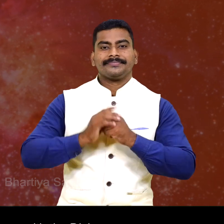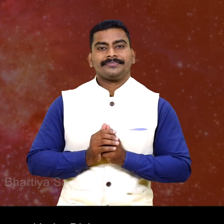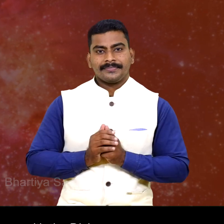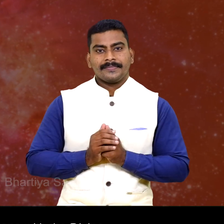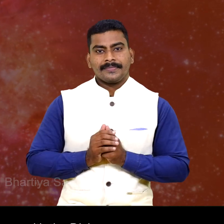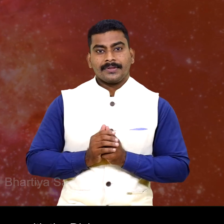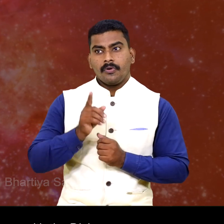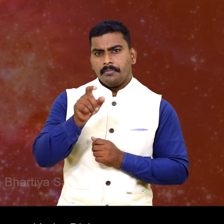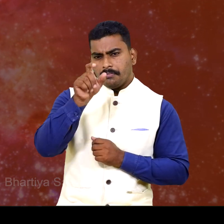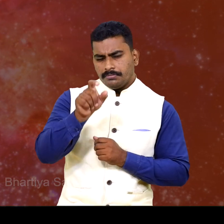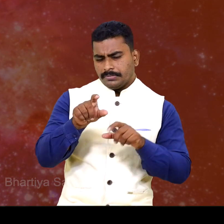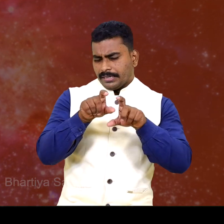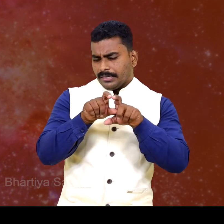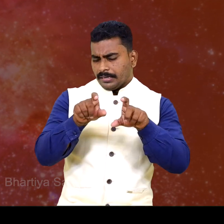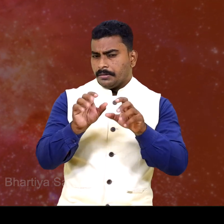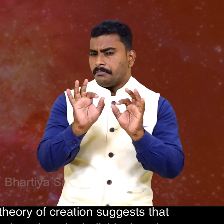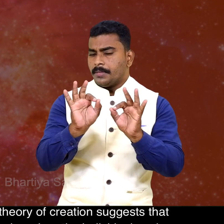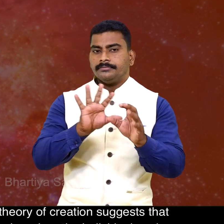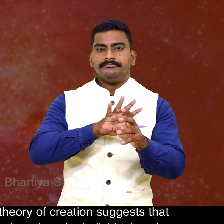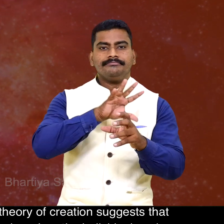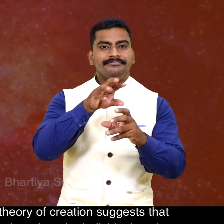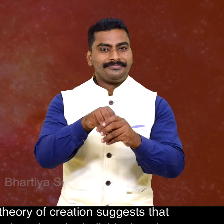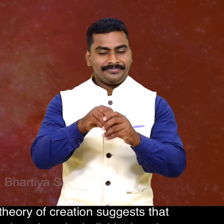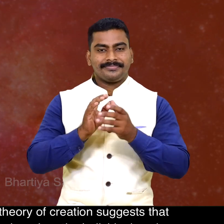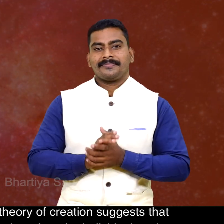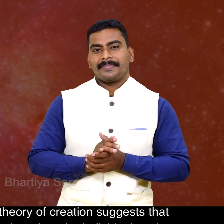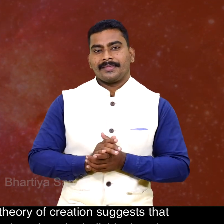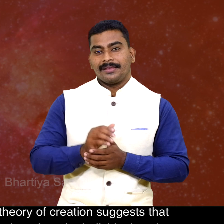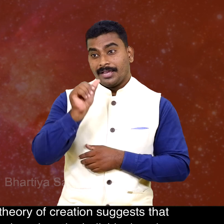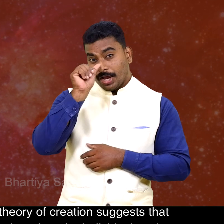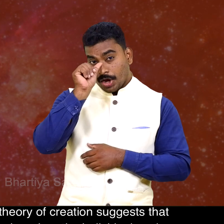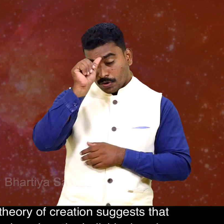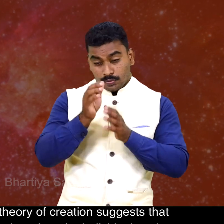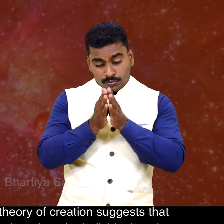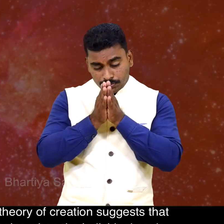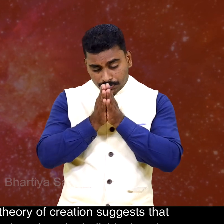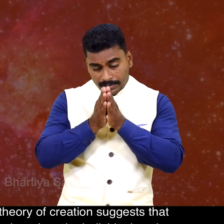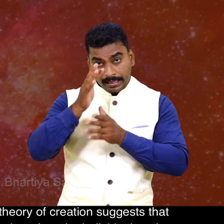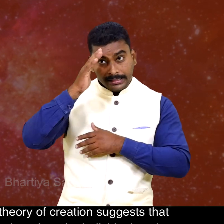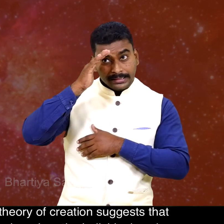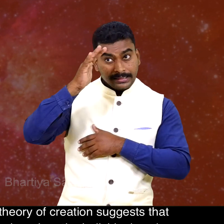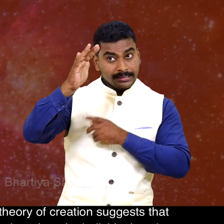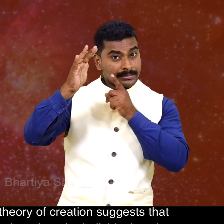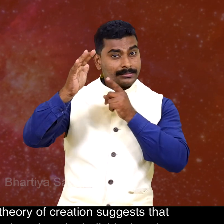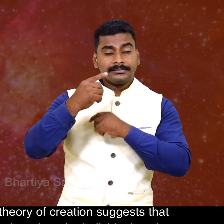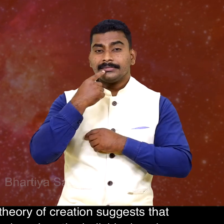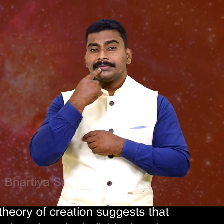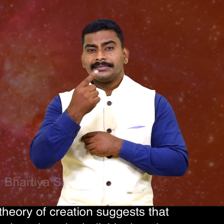divine. The Hindu theory of creation suggests that creation begins